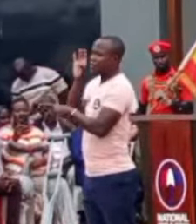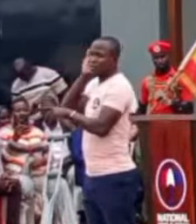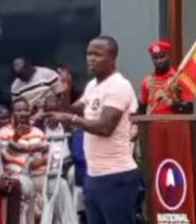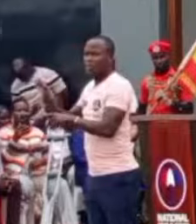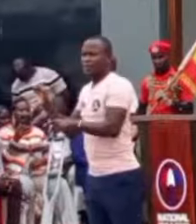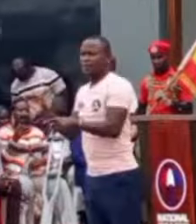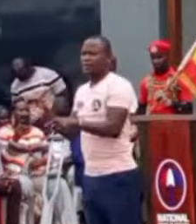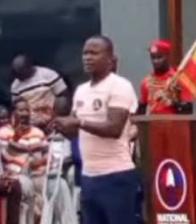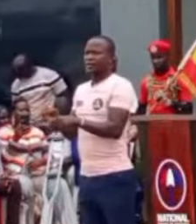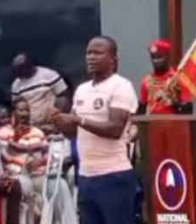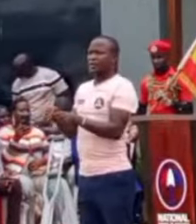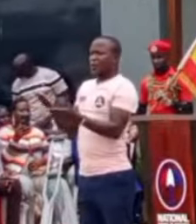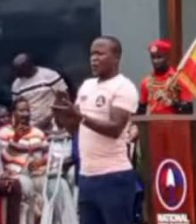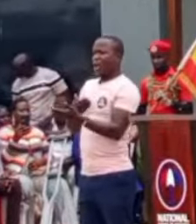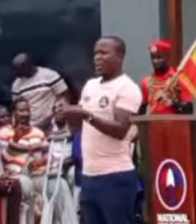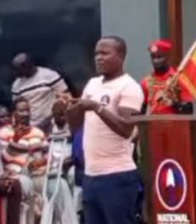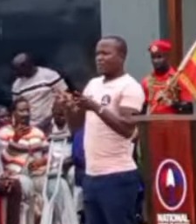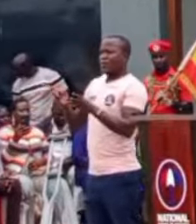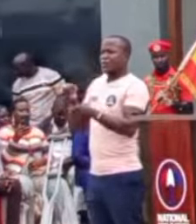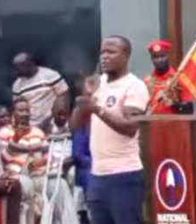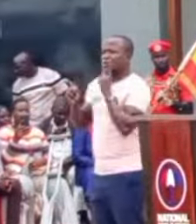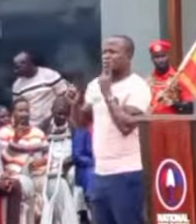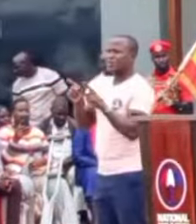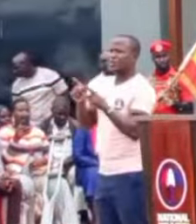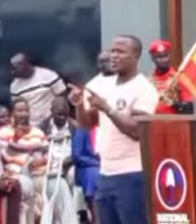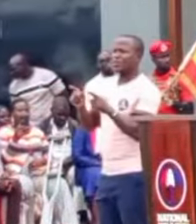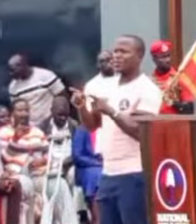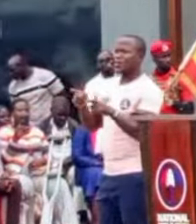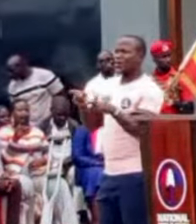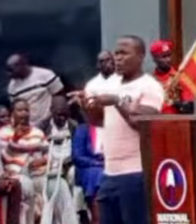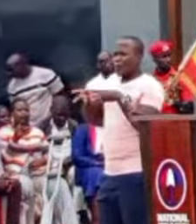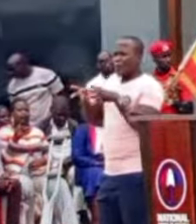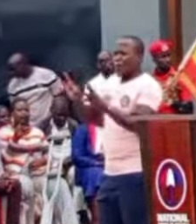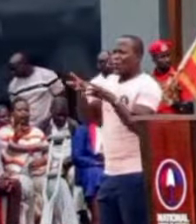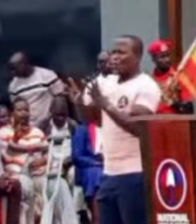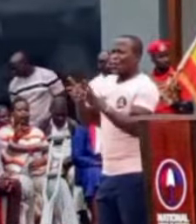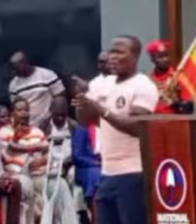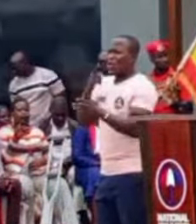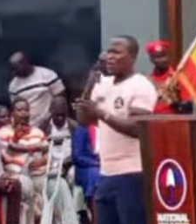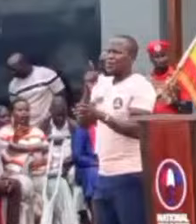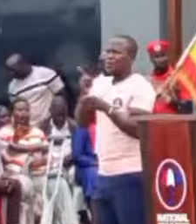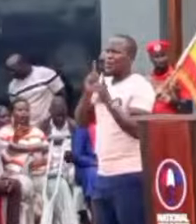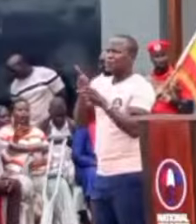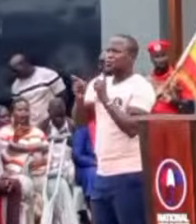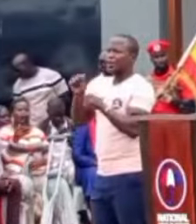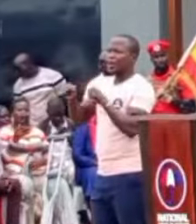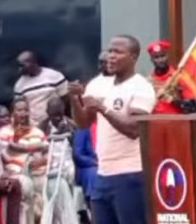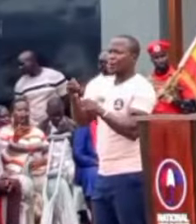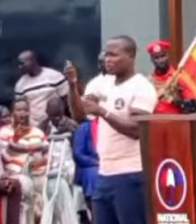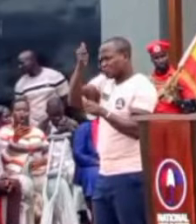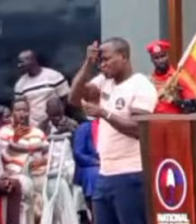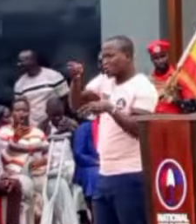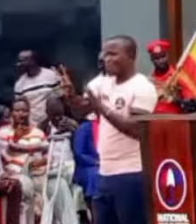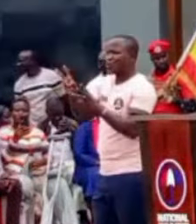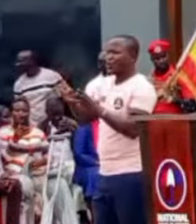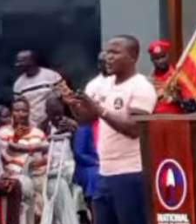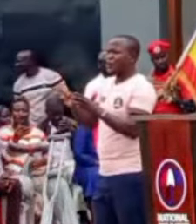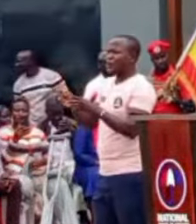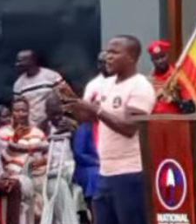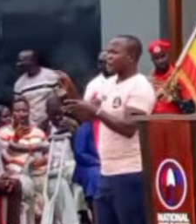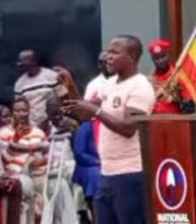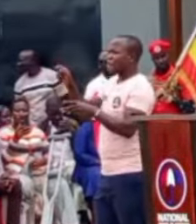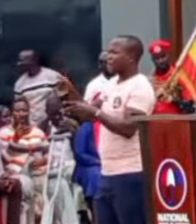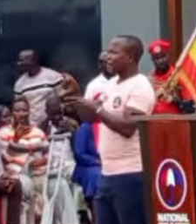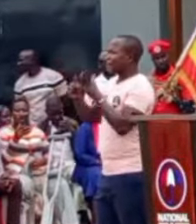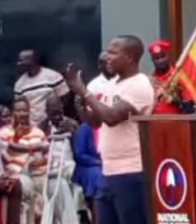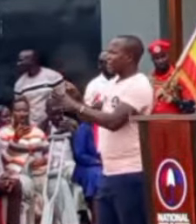abatawulira. Tulina enjogera gye njagala okuyita ey'ekisiru, enkadde ennyo eyina okuddirizibwa. Enjogera